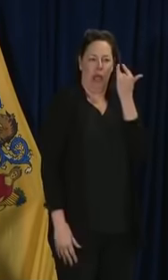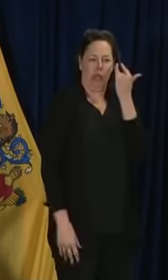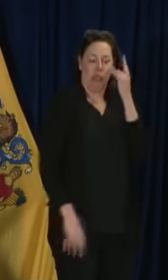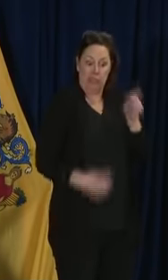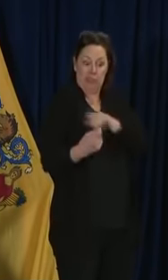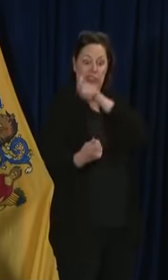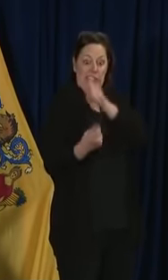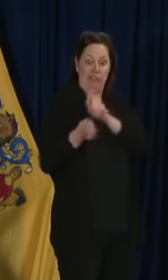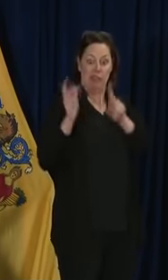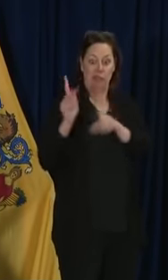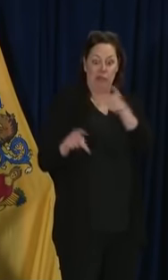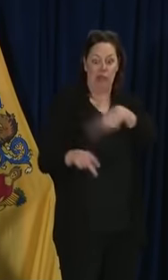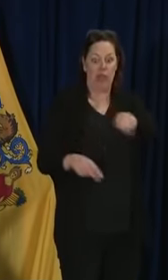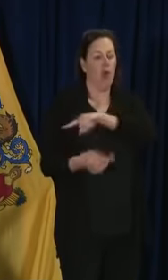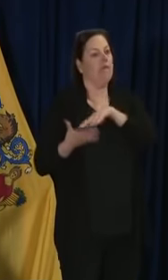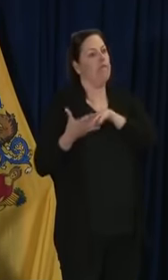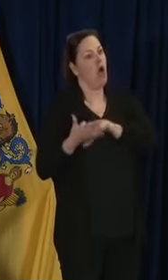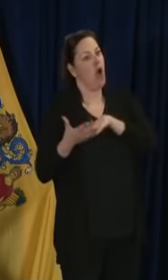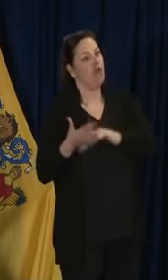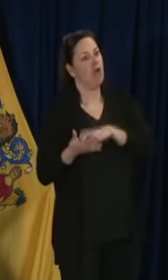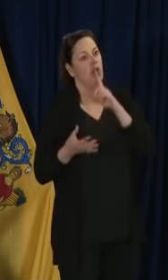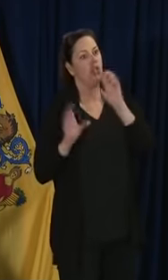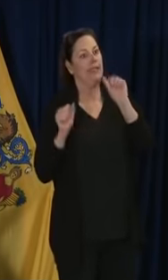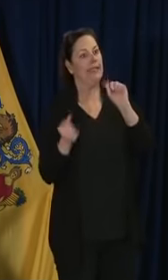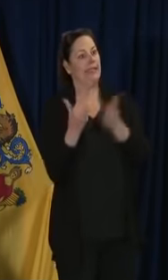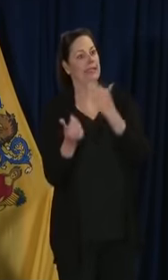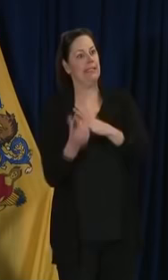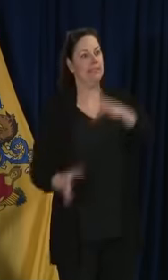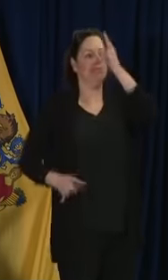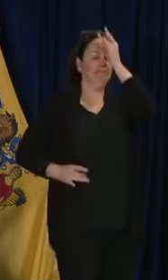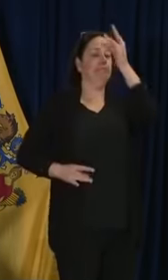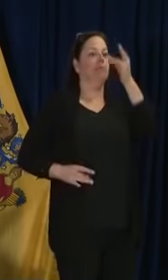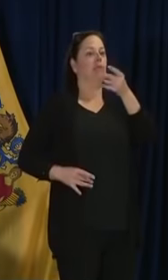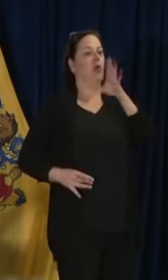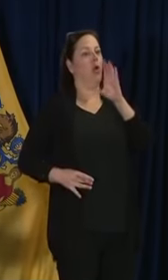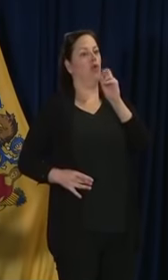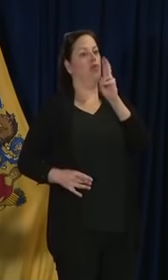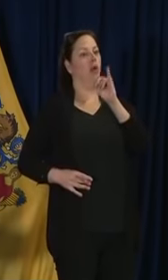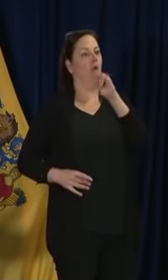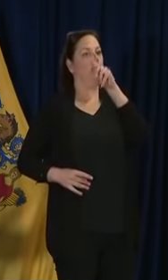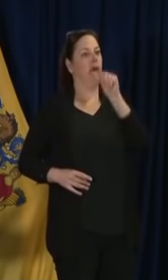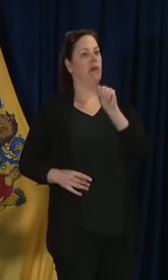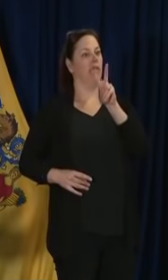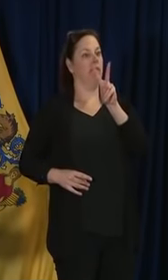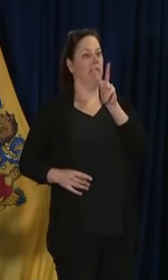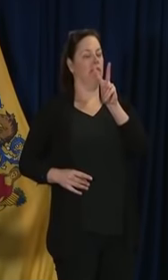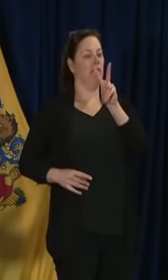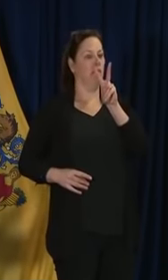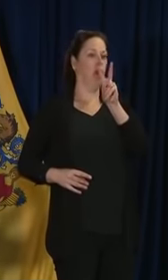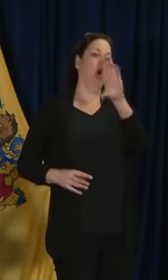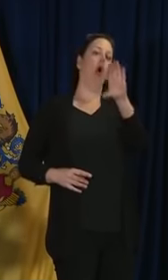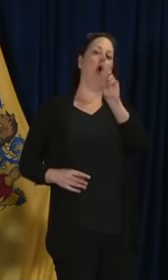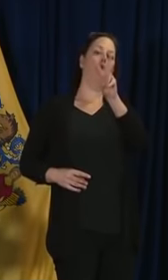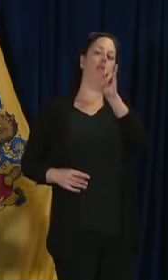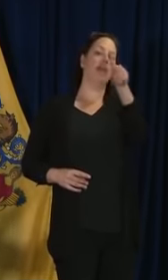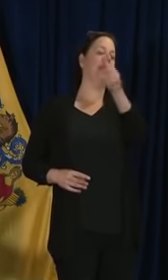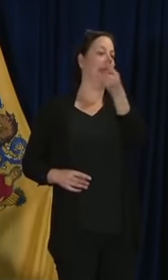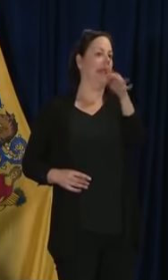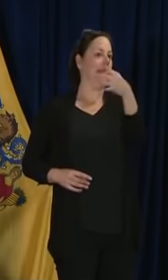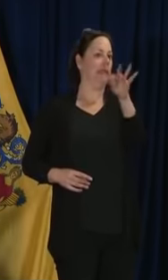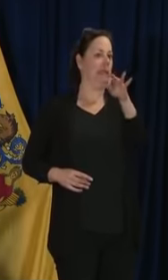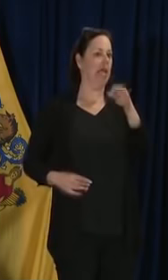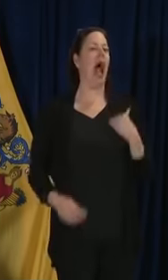those who may be most vulnerable to coronavirus. I know, I'm a Murphy, by the way, guilty as charged. I know